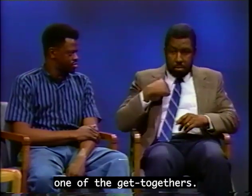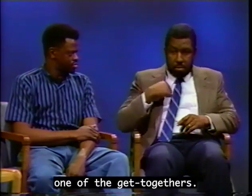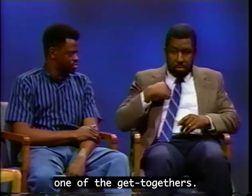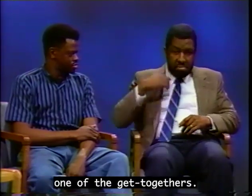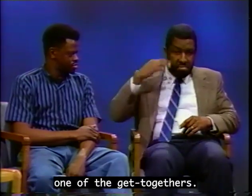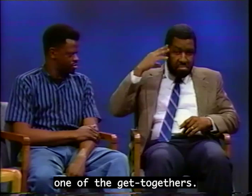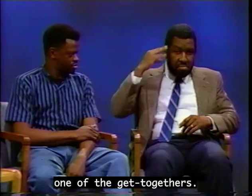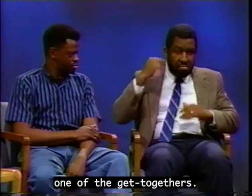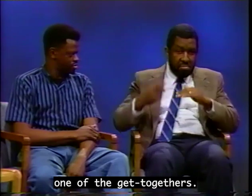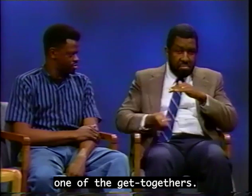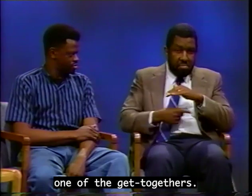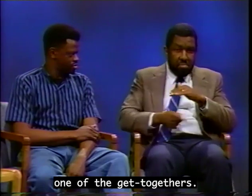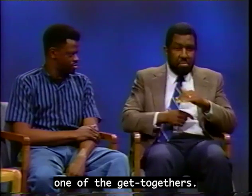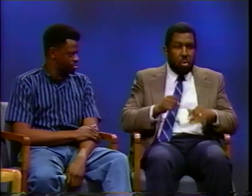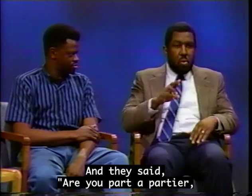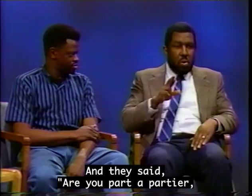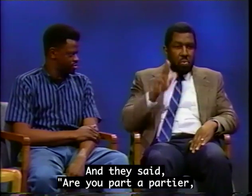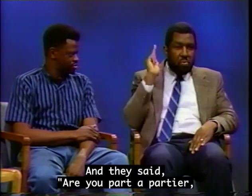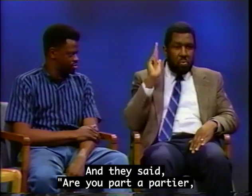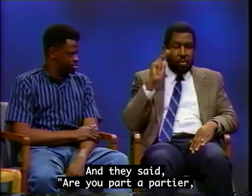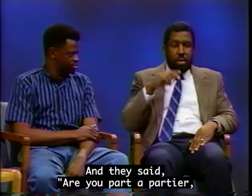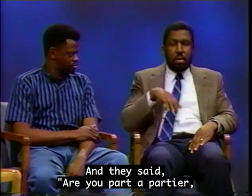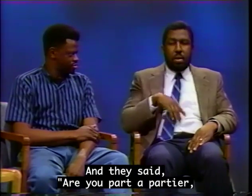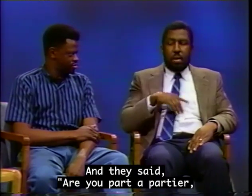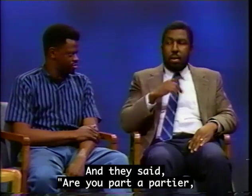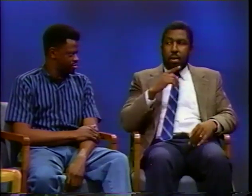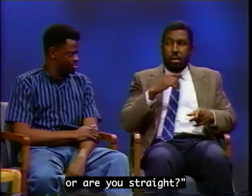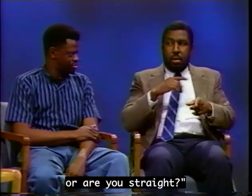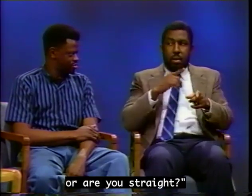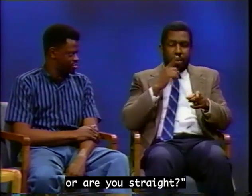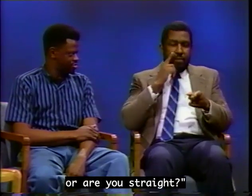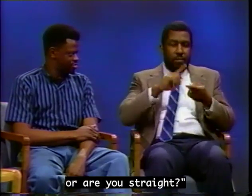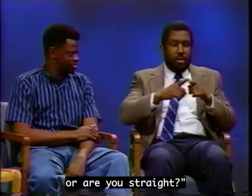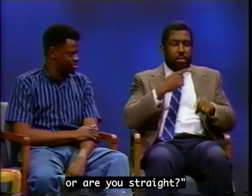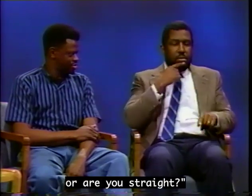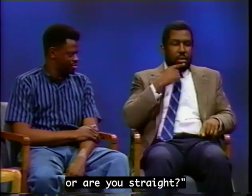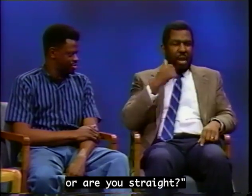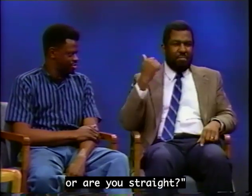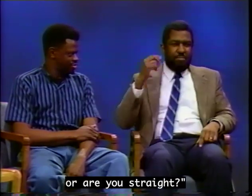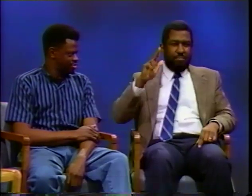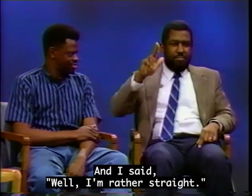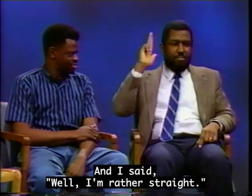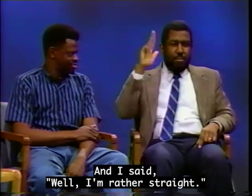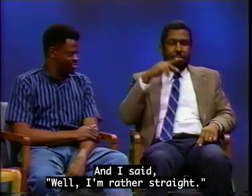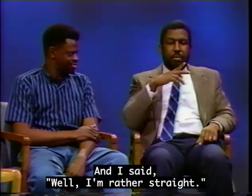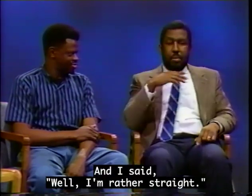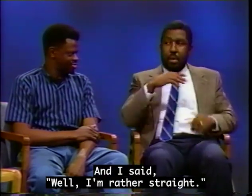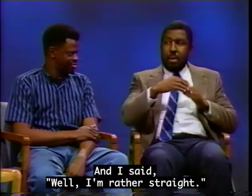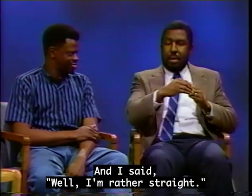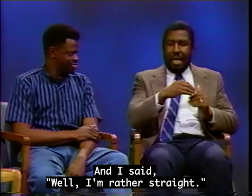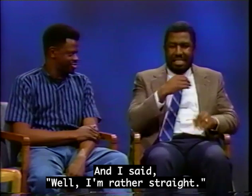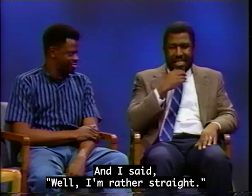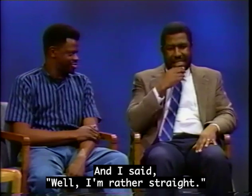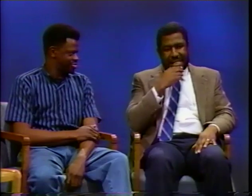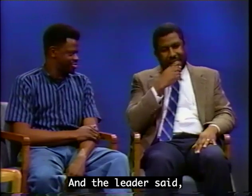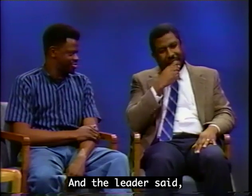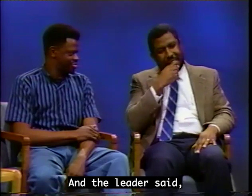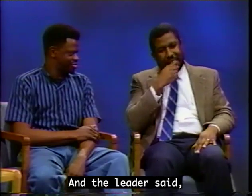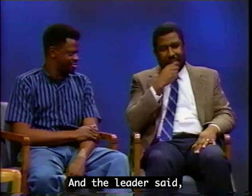one of the get-togethers? And they said, are you a partier or are you straight? And I said, well, I'm rather straight. And the leader said,